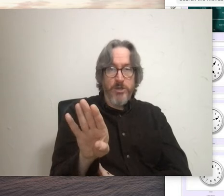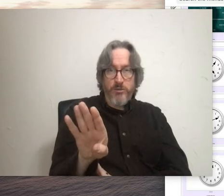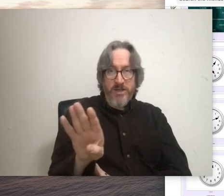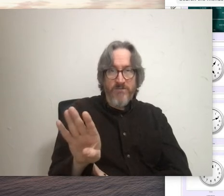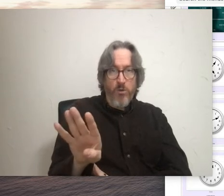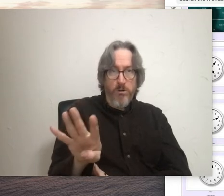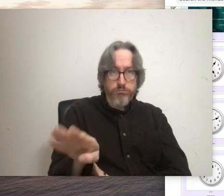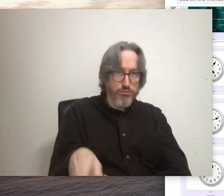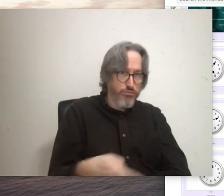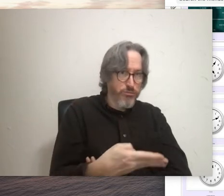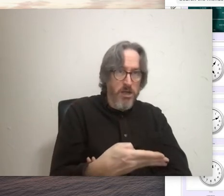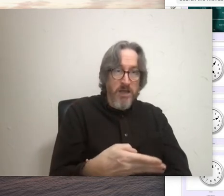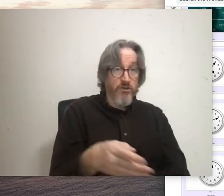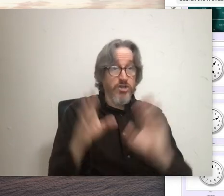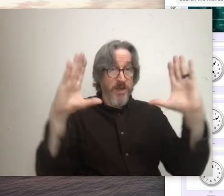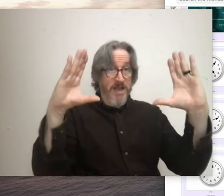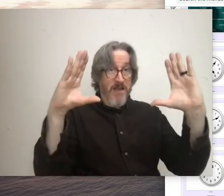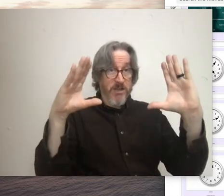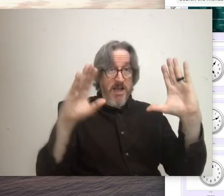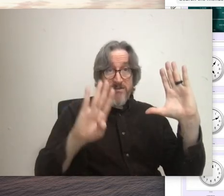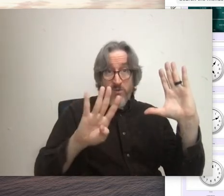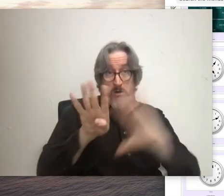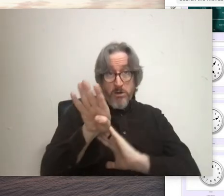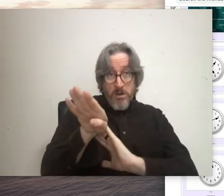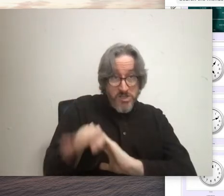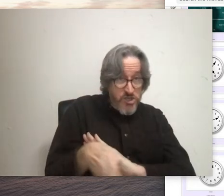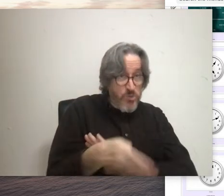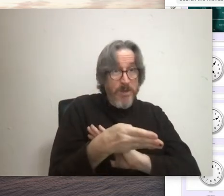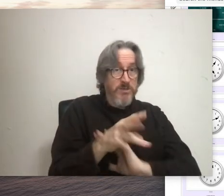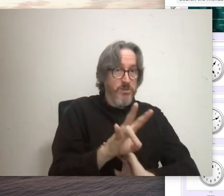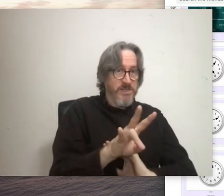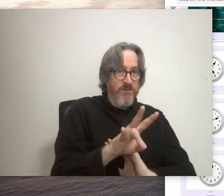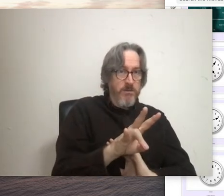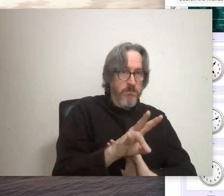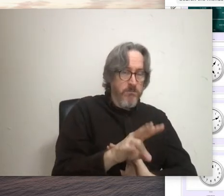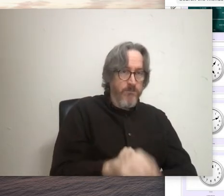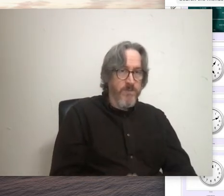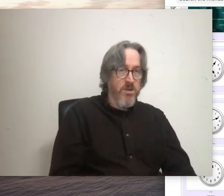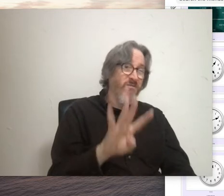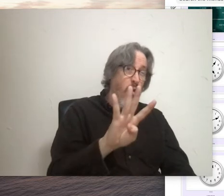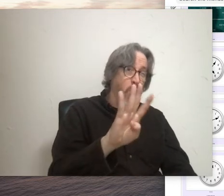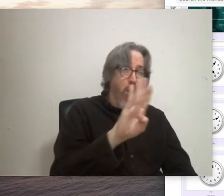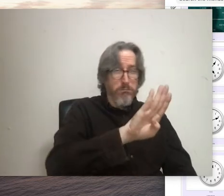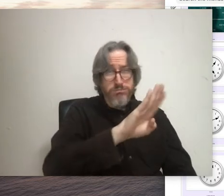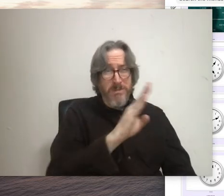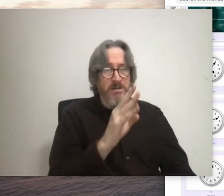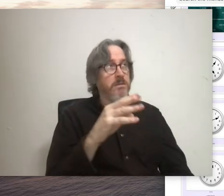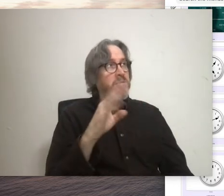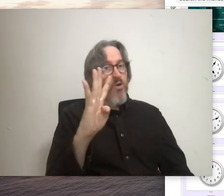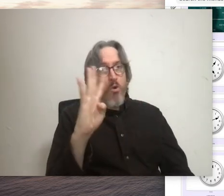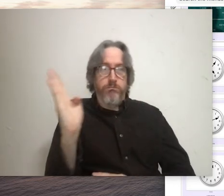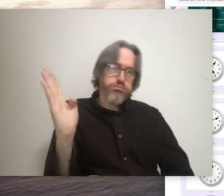You can do like four, if you're showing like on the clock, 4, sweep to 7.